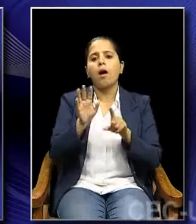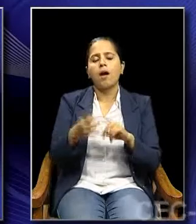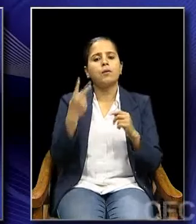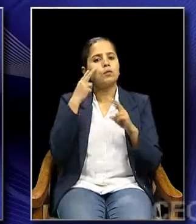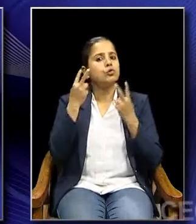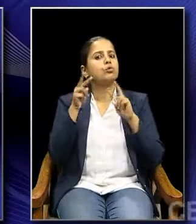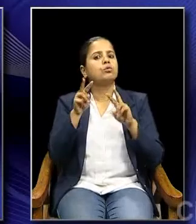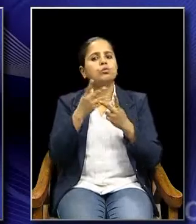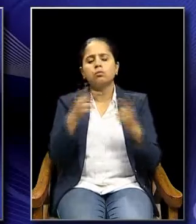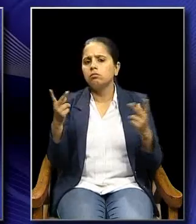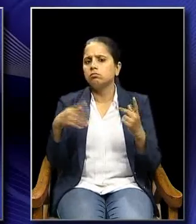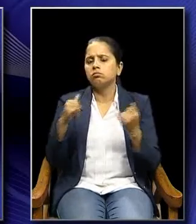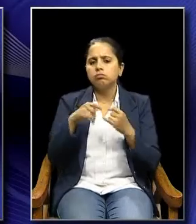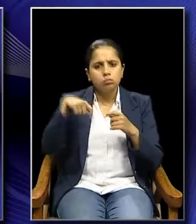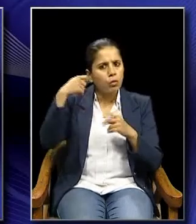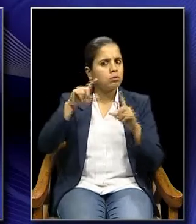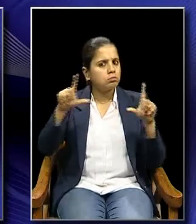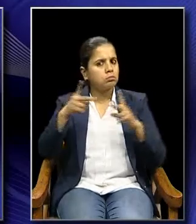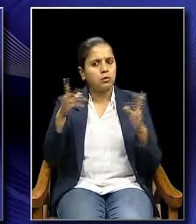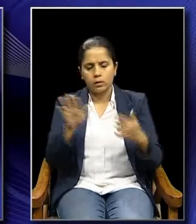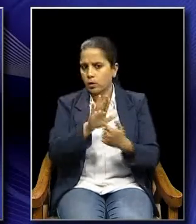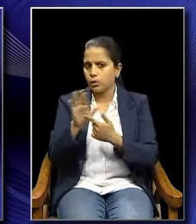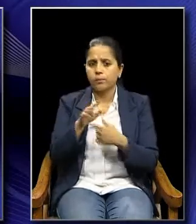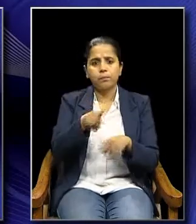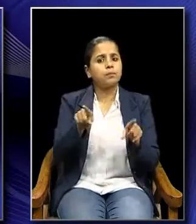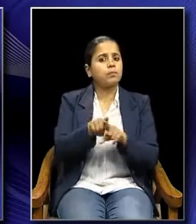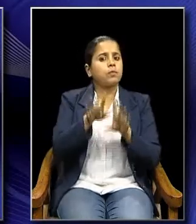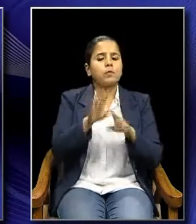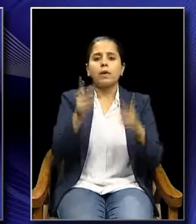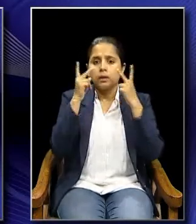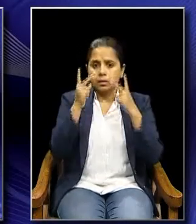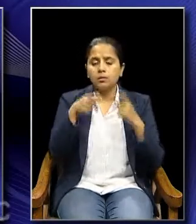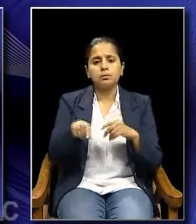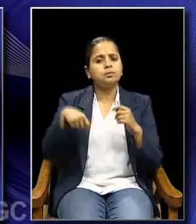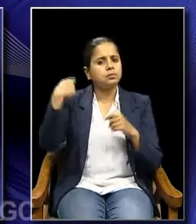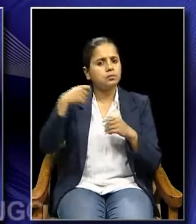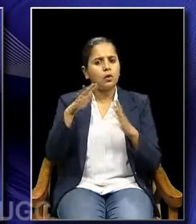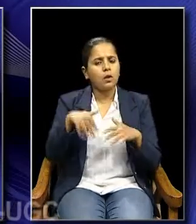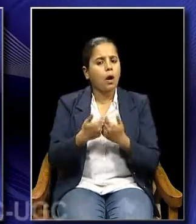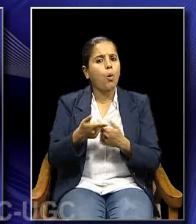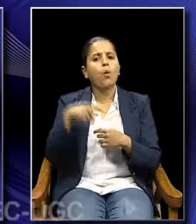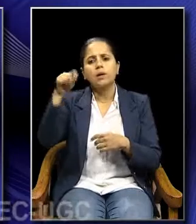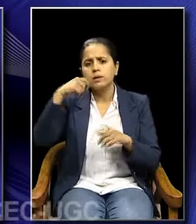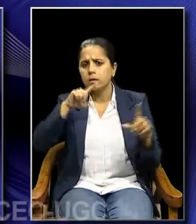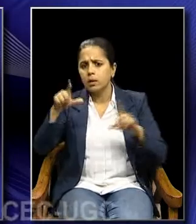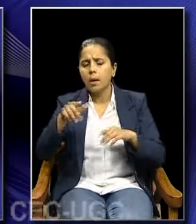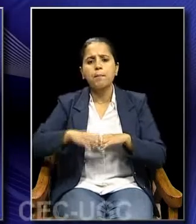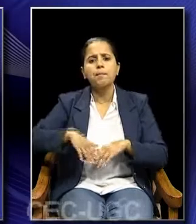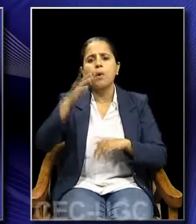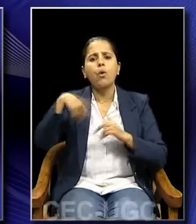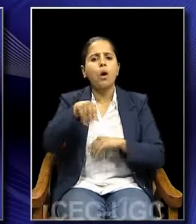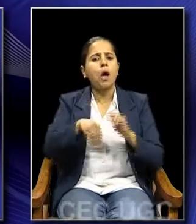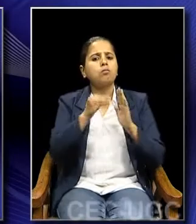reflected in cinema. And it has also been seen in the framework that how cinema largely is a